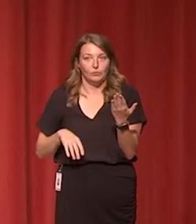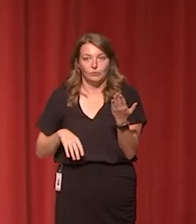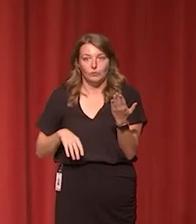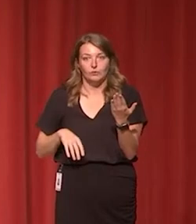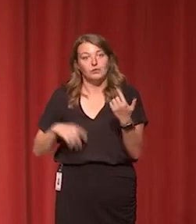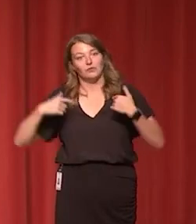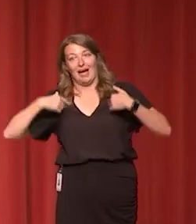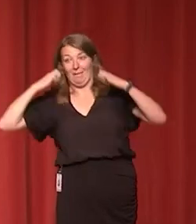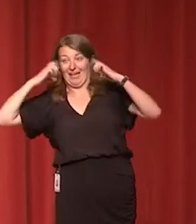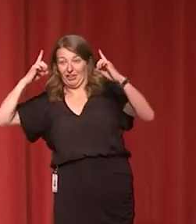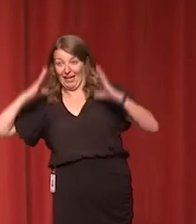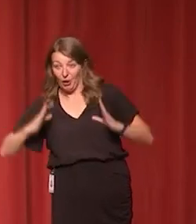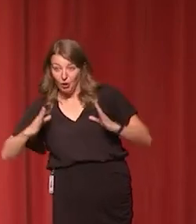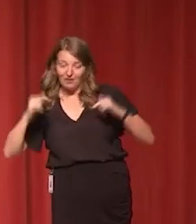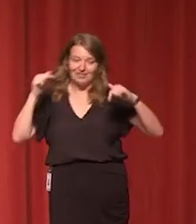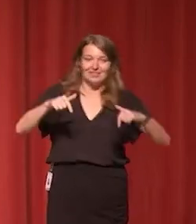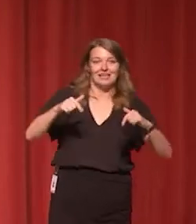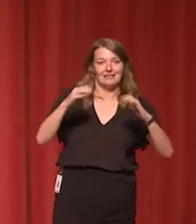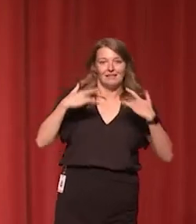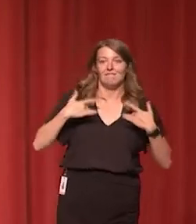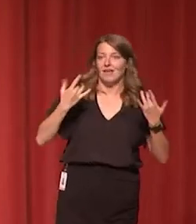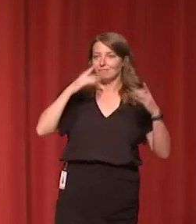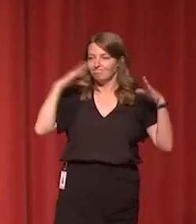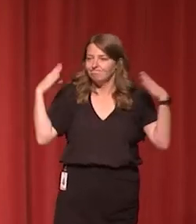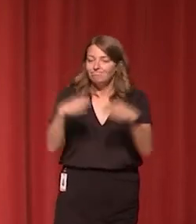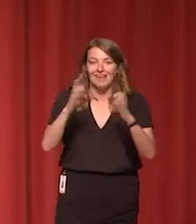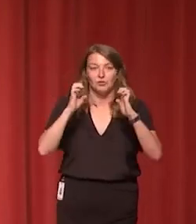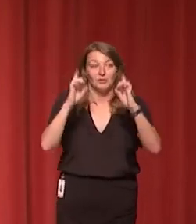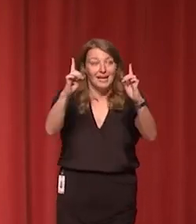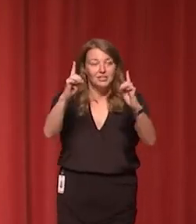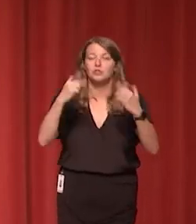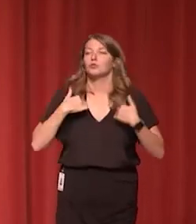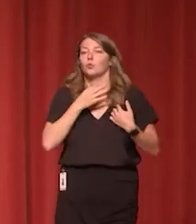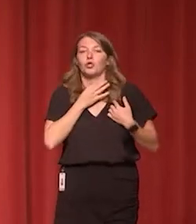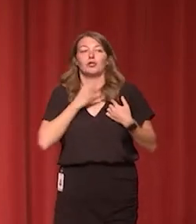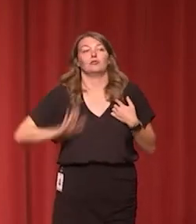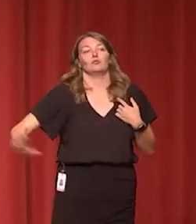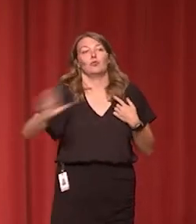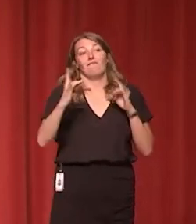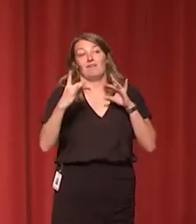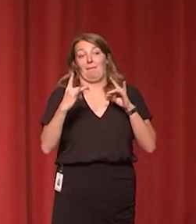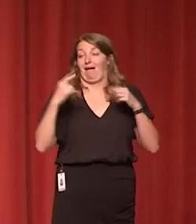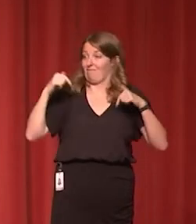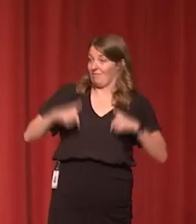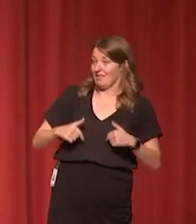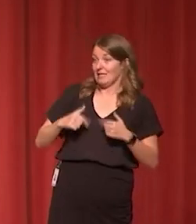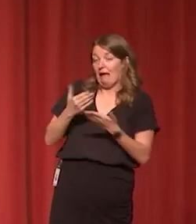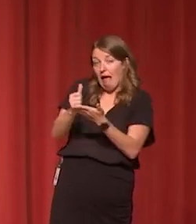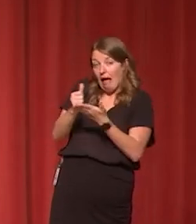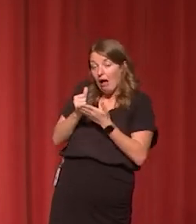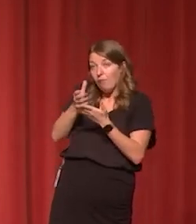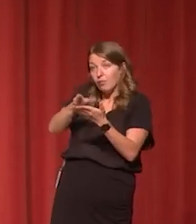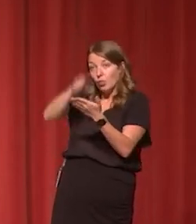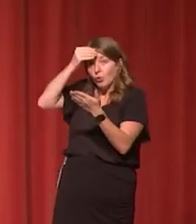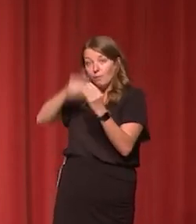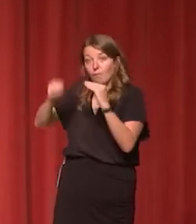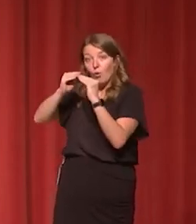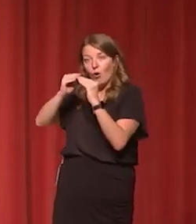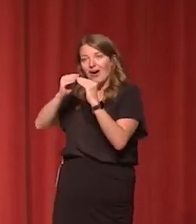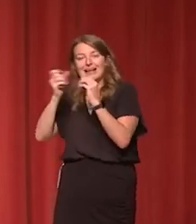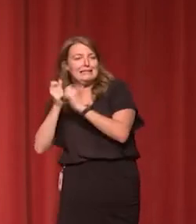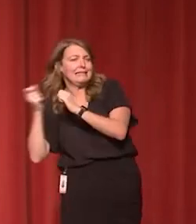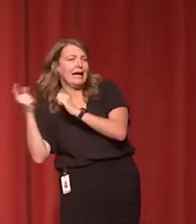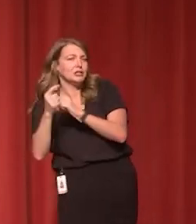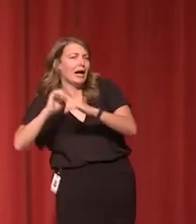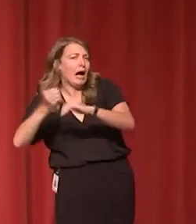an educator. This is an educational event. We want to hear your feedback about how this went, whether this was effective for you or not, and ideas for next year